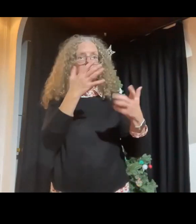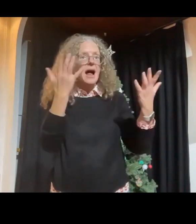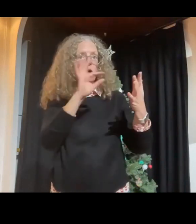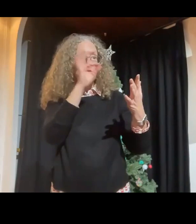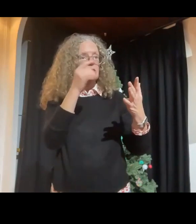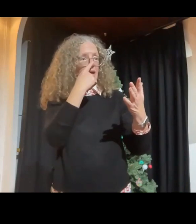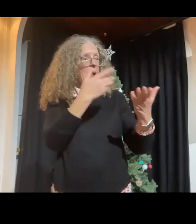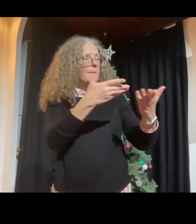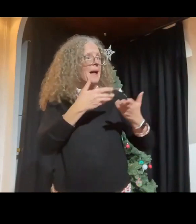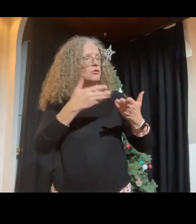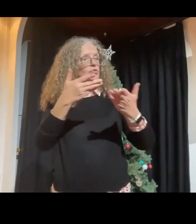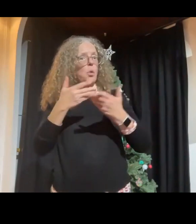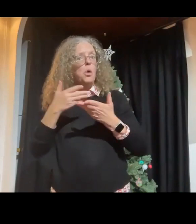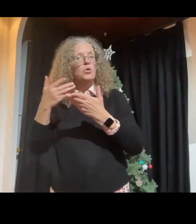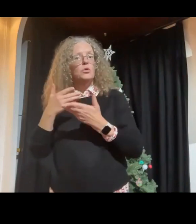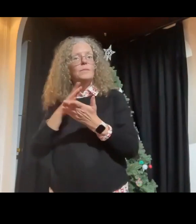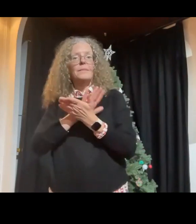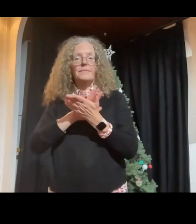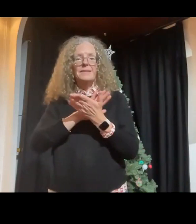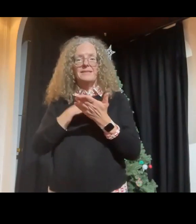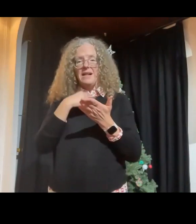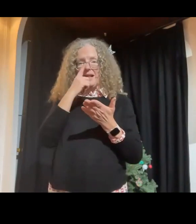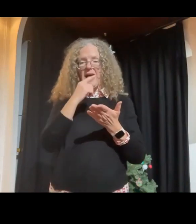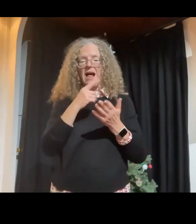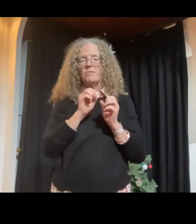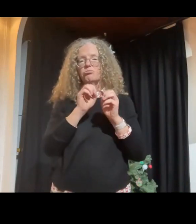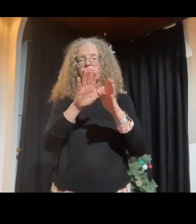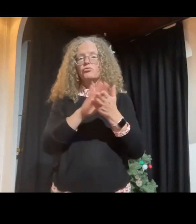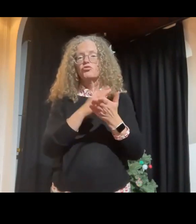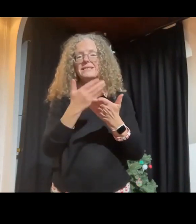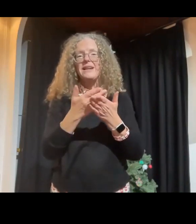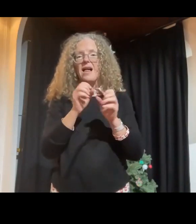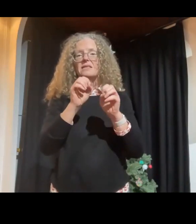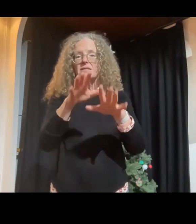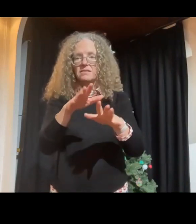you've written any questions there, you can pass them to me, or you can come up and ask them at the front.